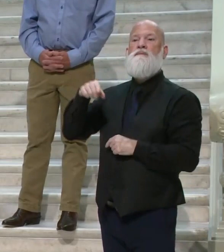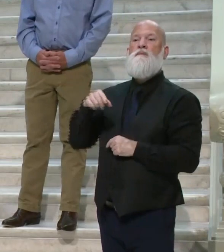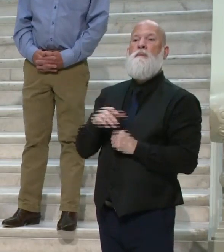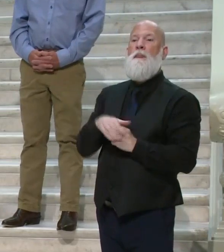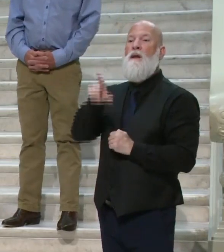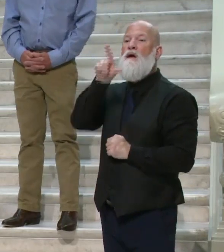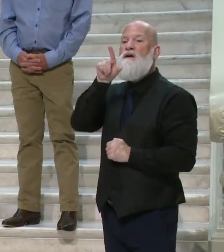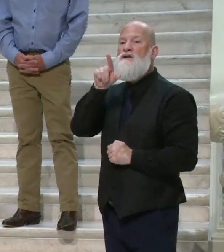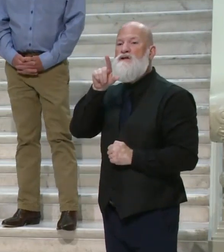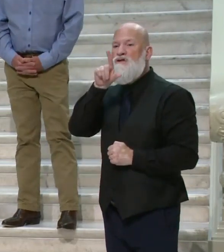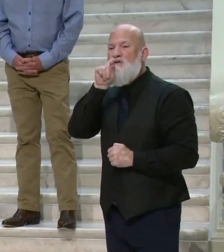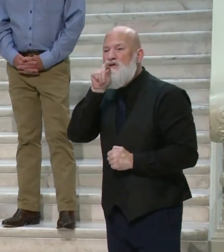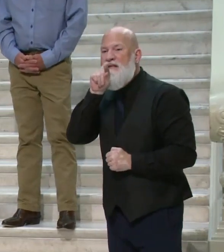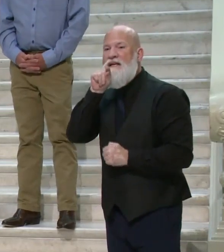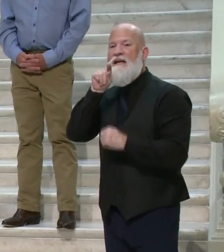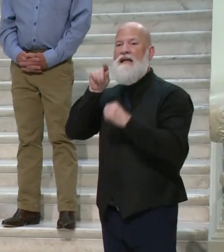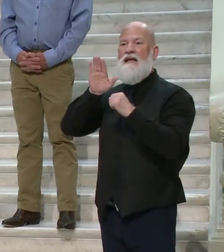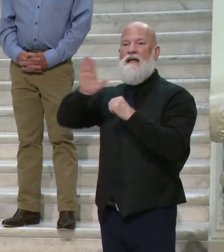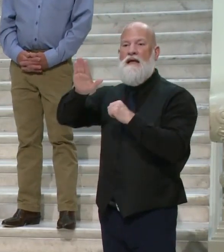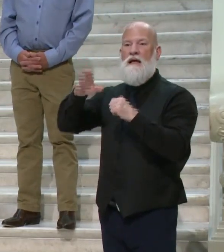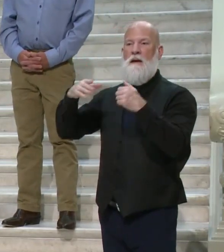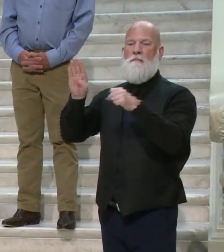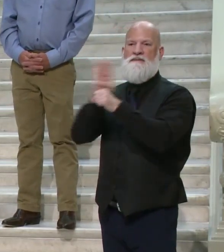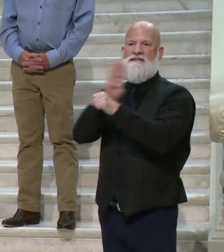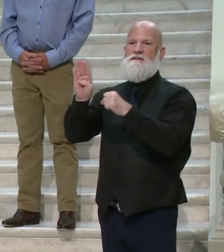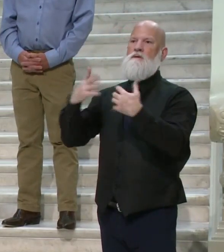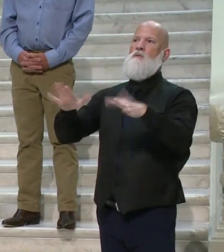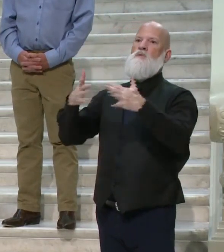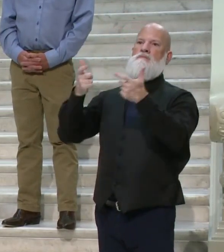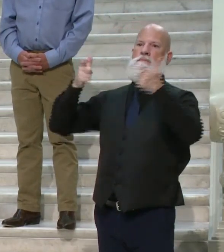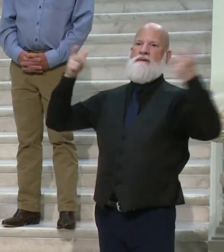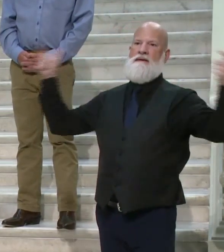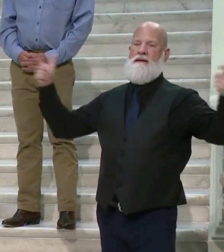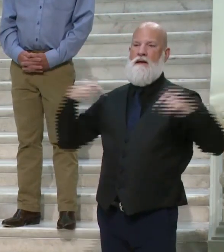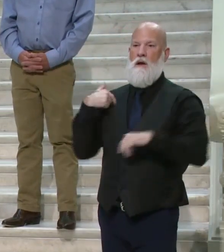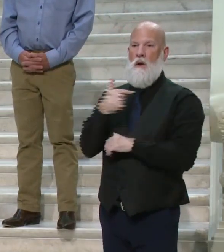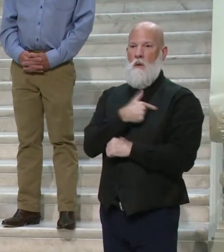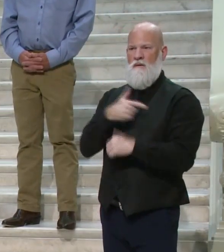have mobile testing capability that Dr. Toomey asked us to